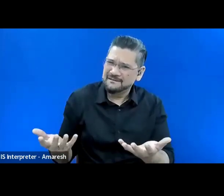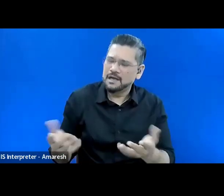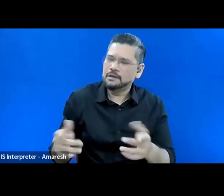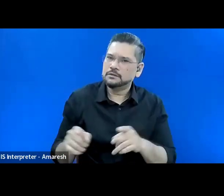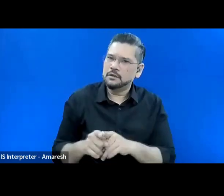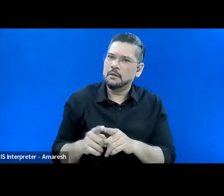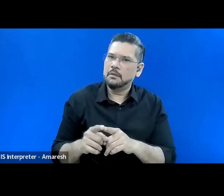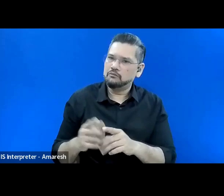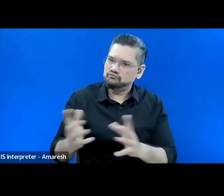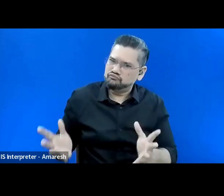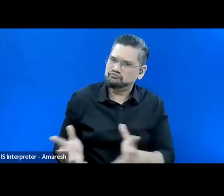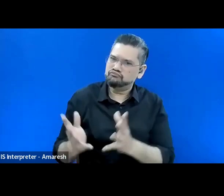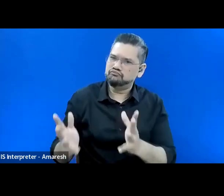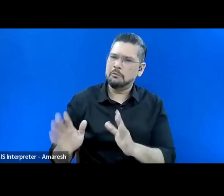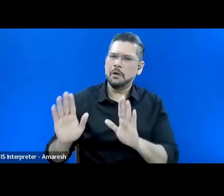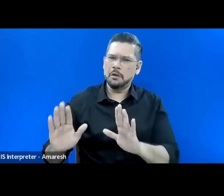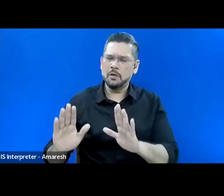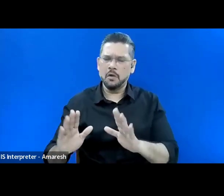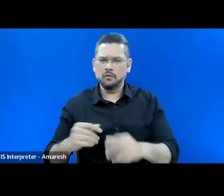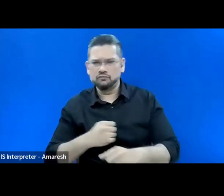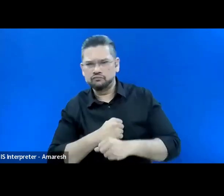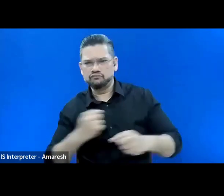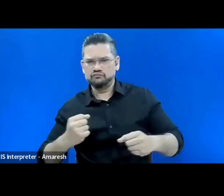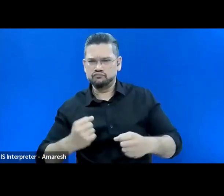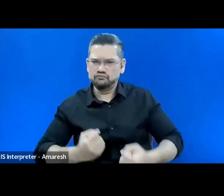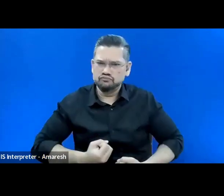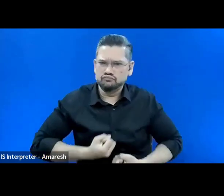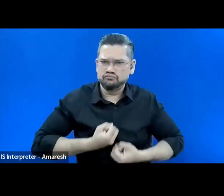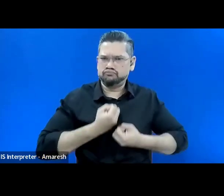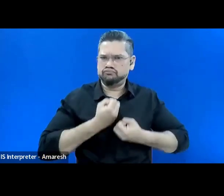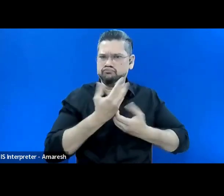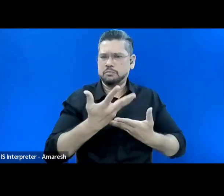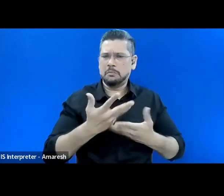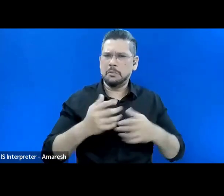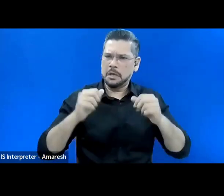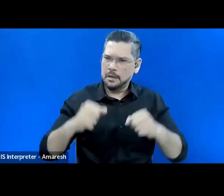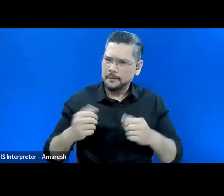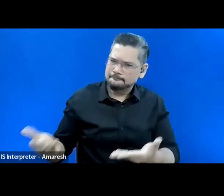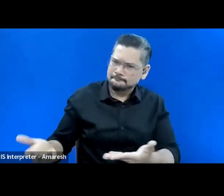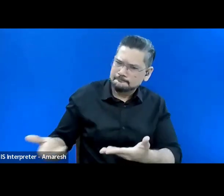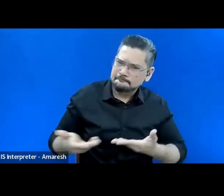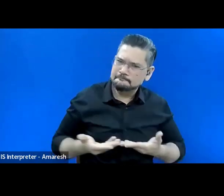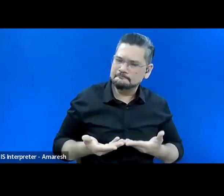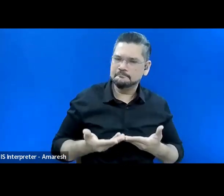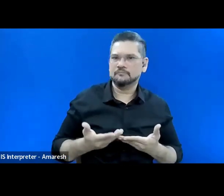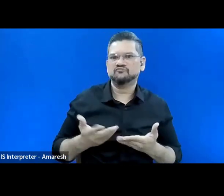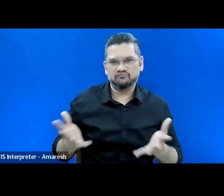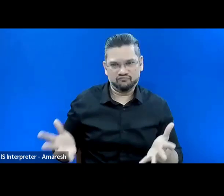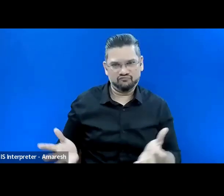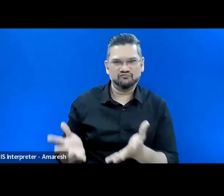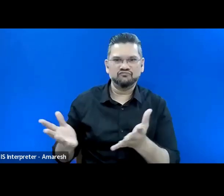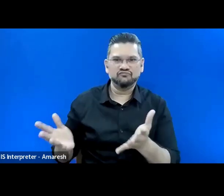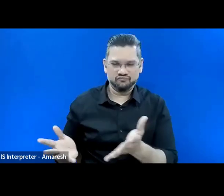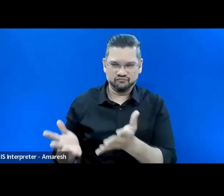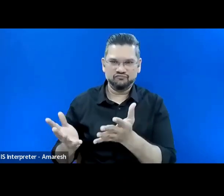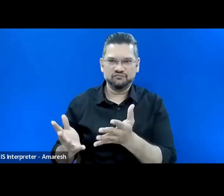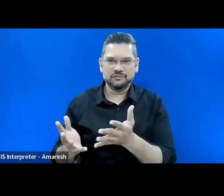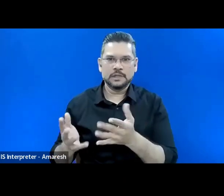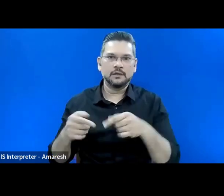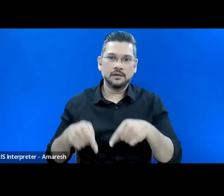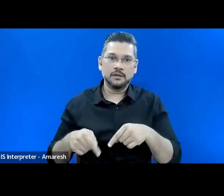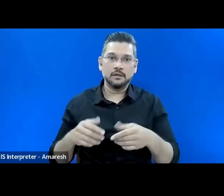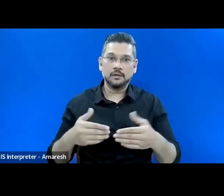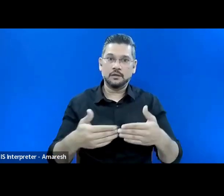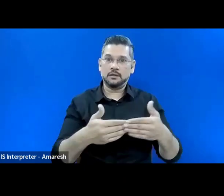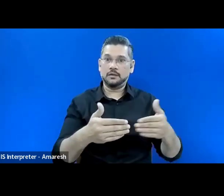voice the challenges that we face. In our communities, we are not allowed to make decisions. We